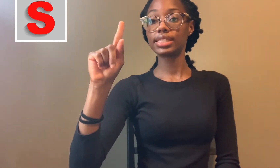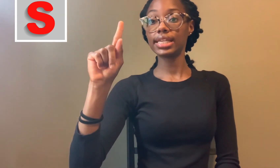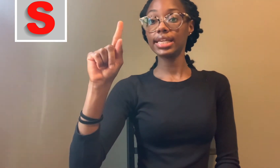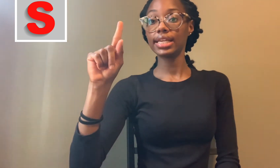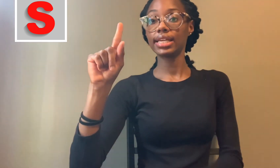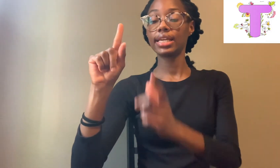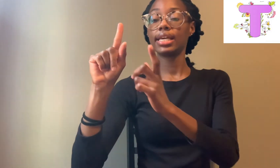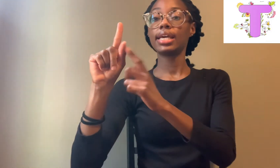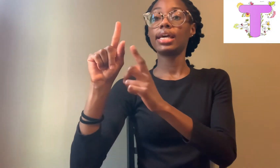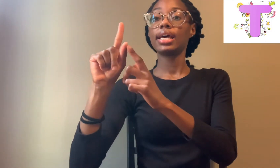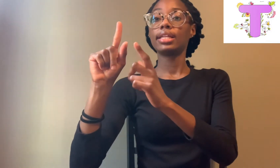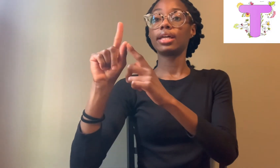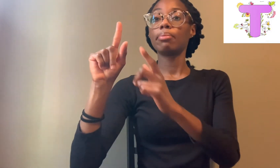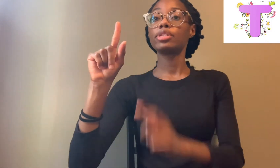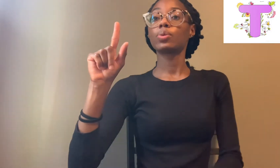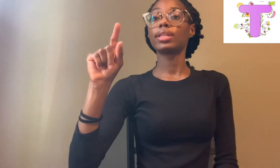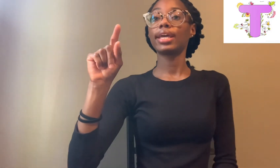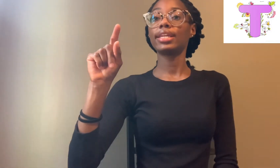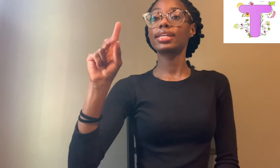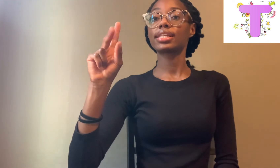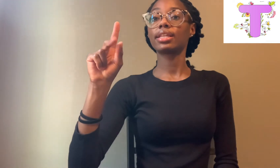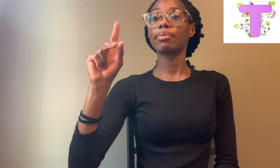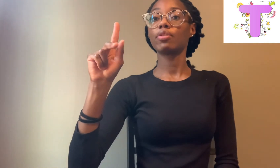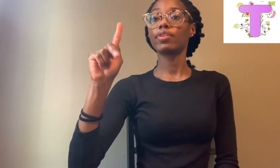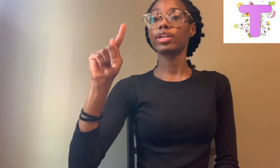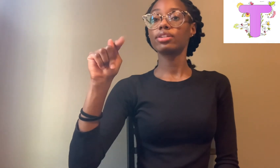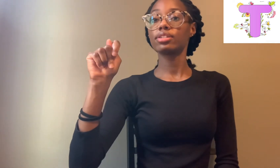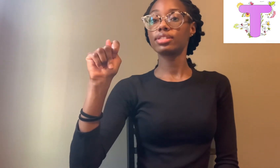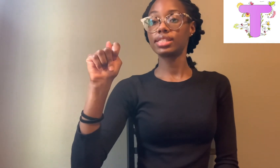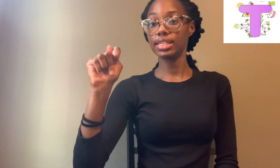T. Thumb between the index and the middle finger. T.